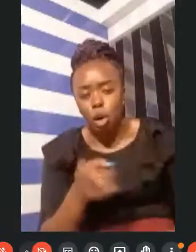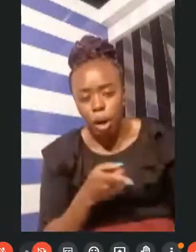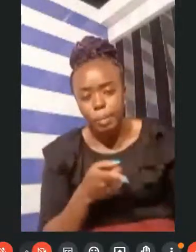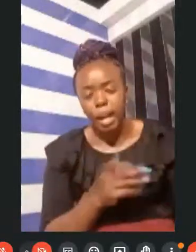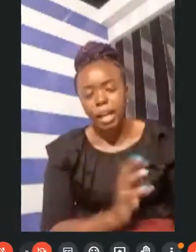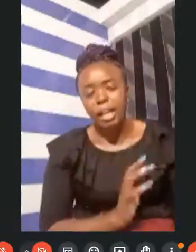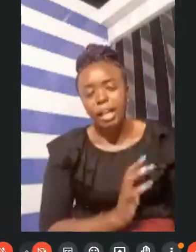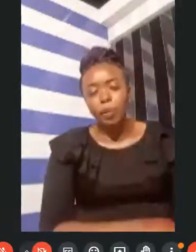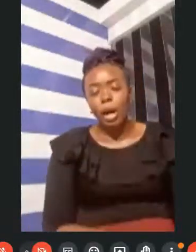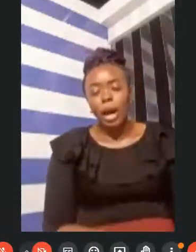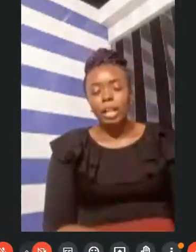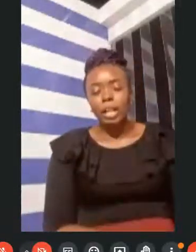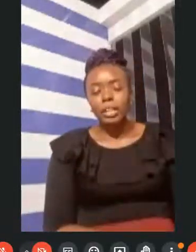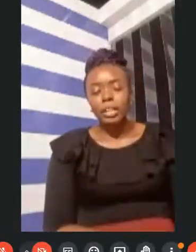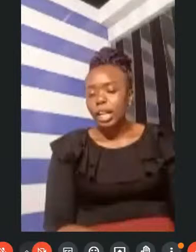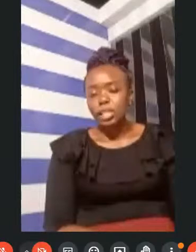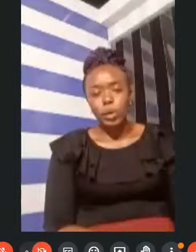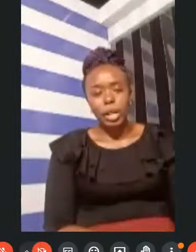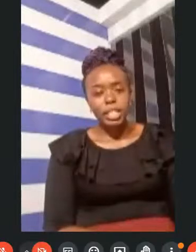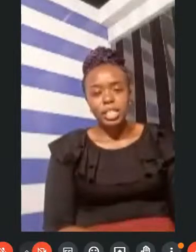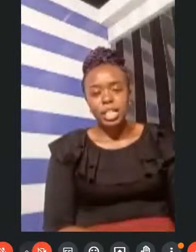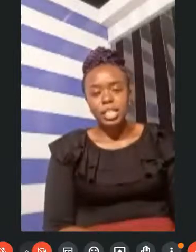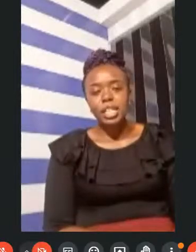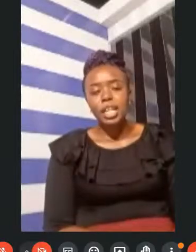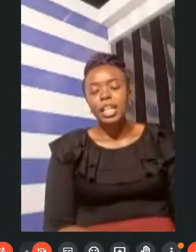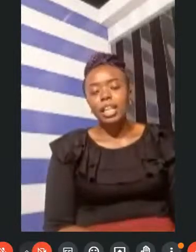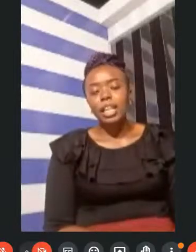196, comma. I'll know that is